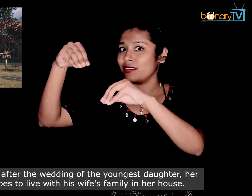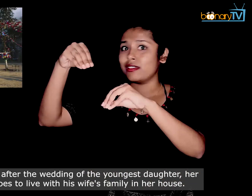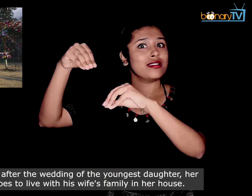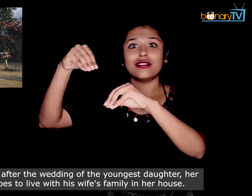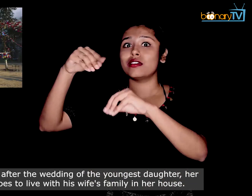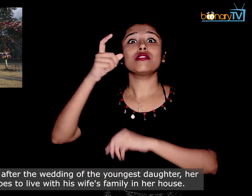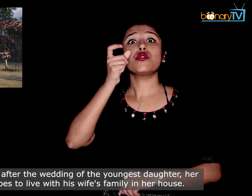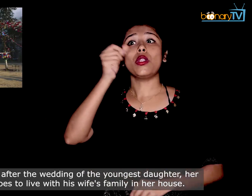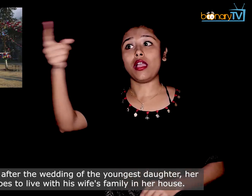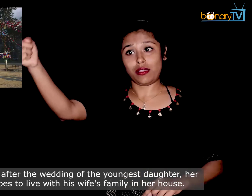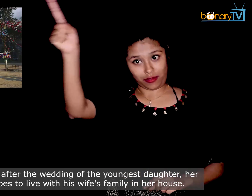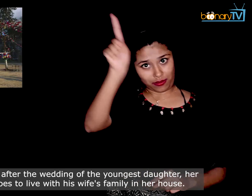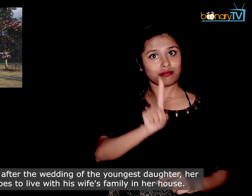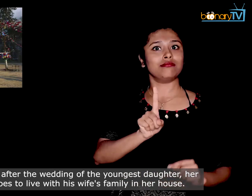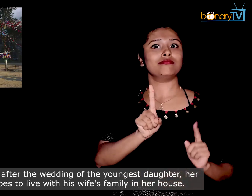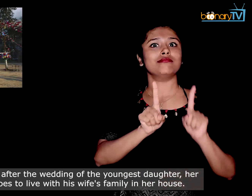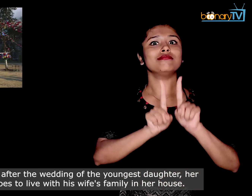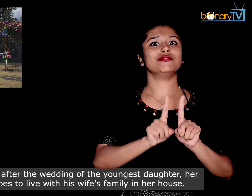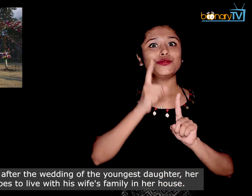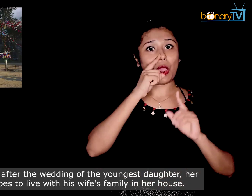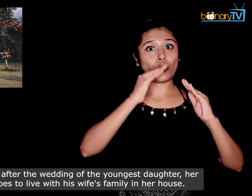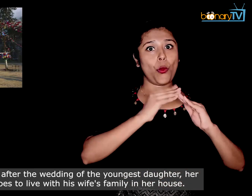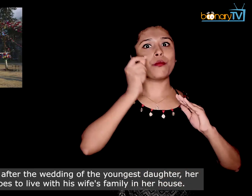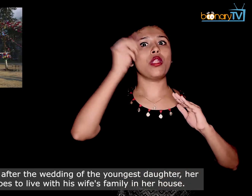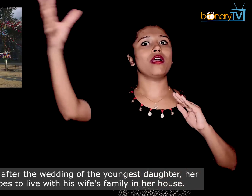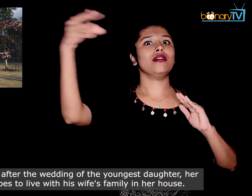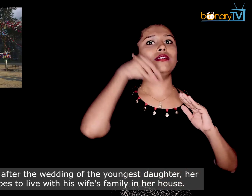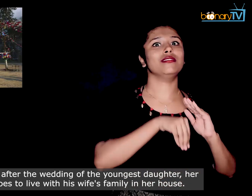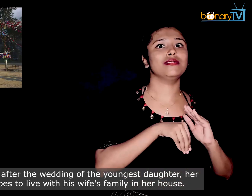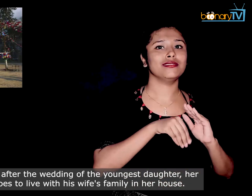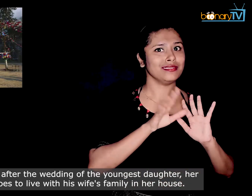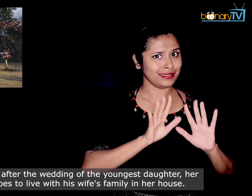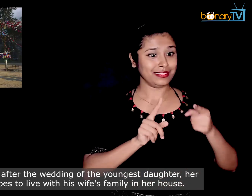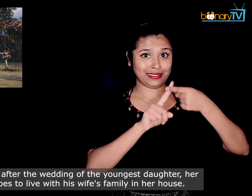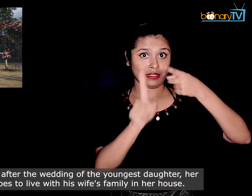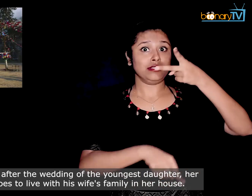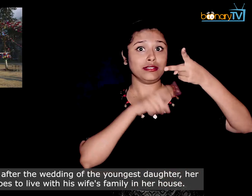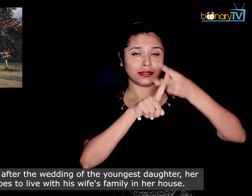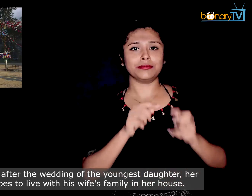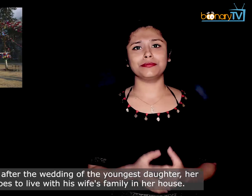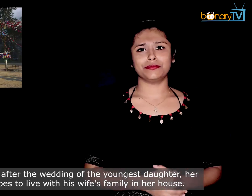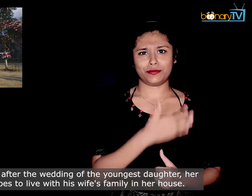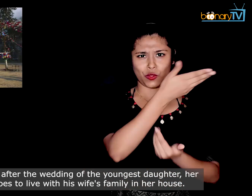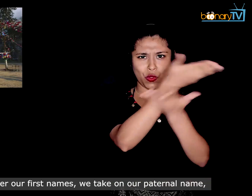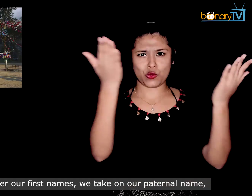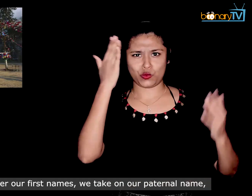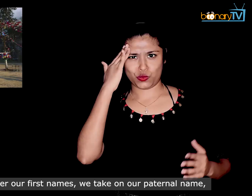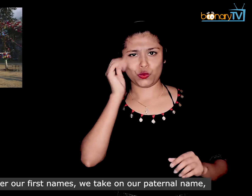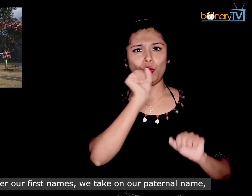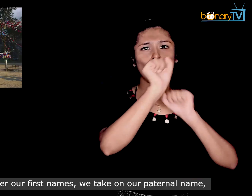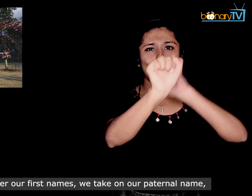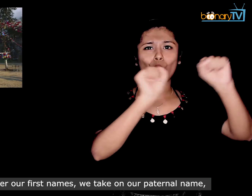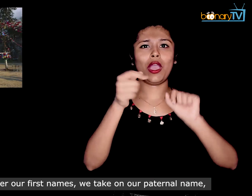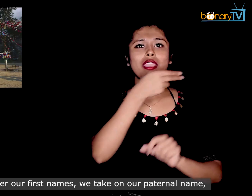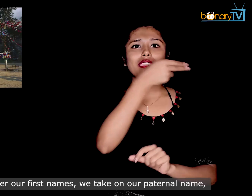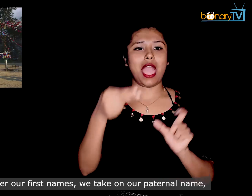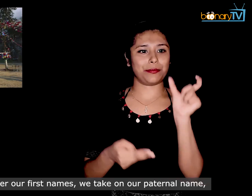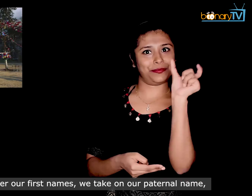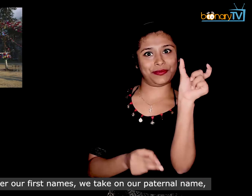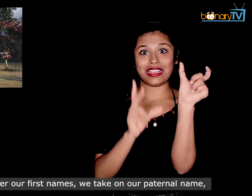husband goes to live with his wife's family in her house. Also, usually after